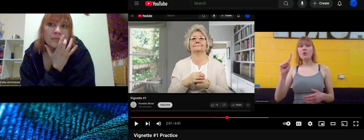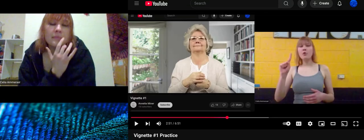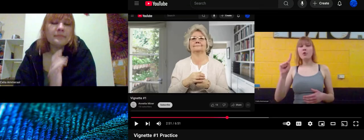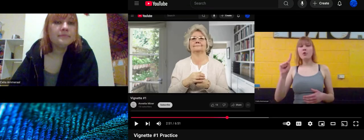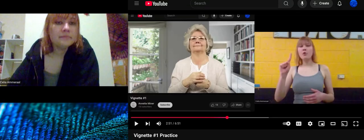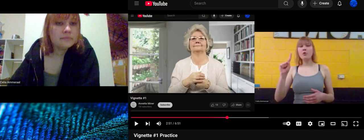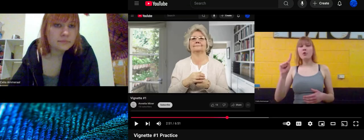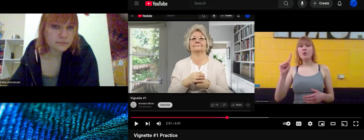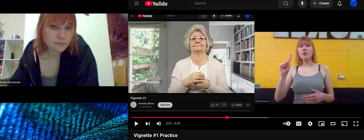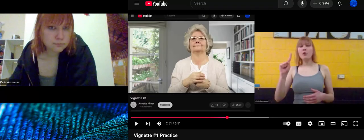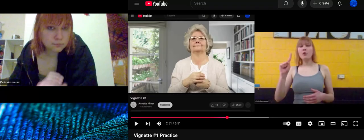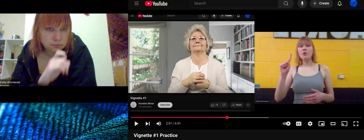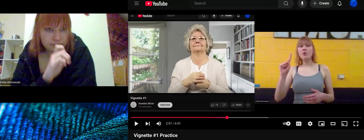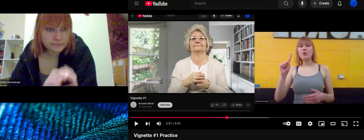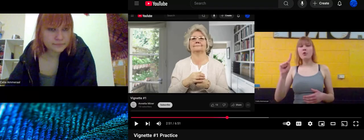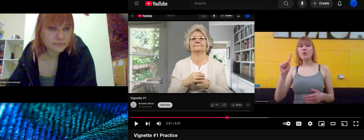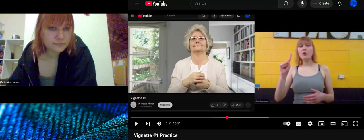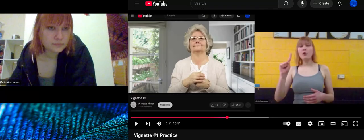more.